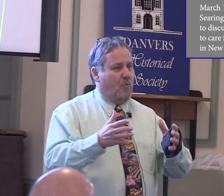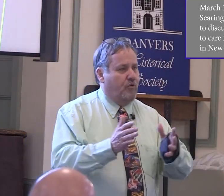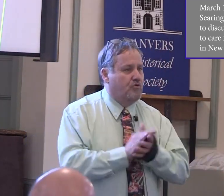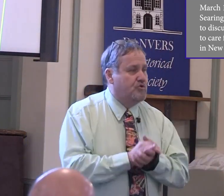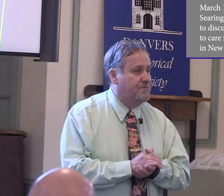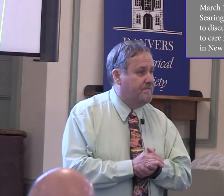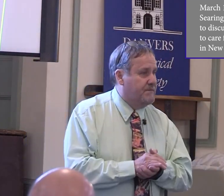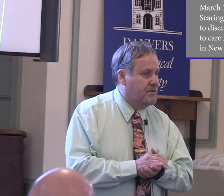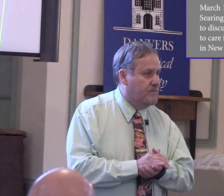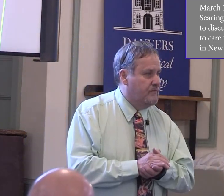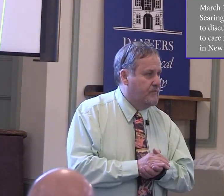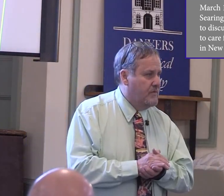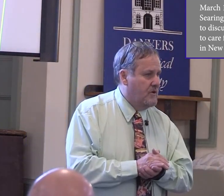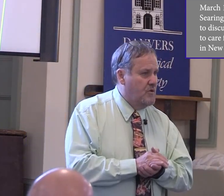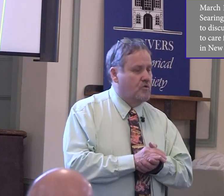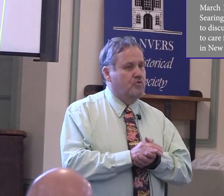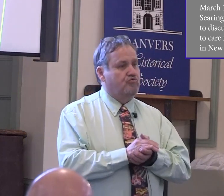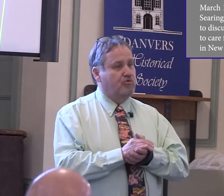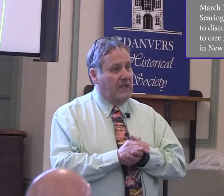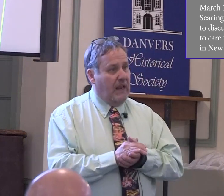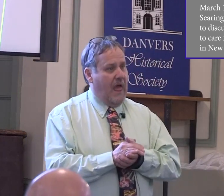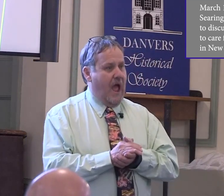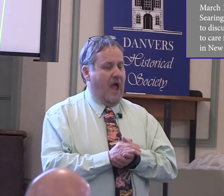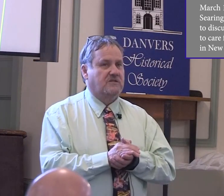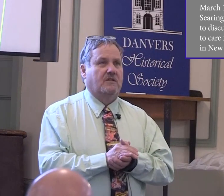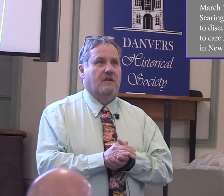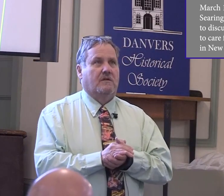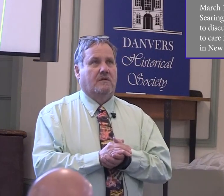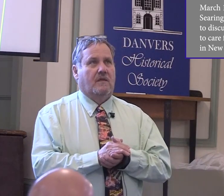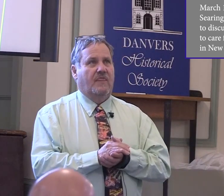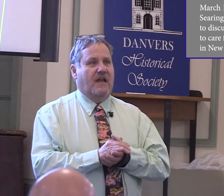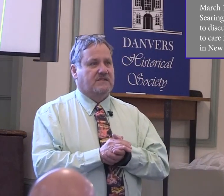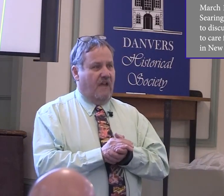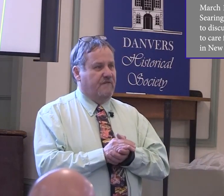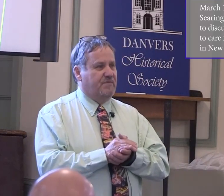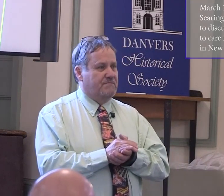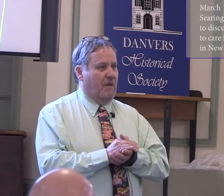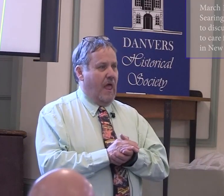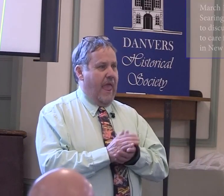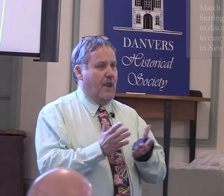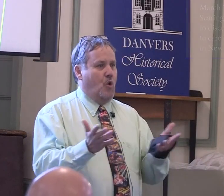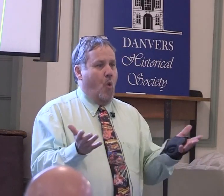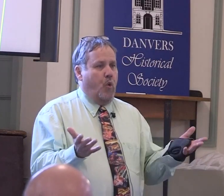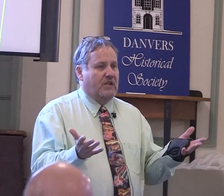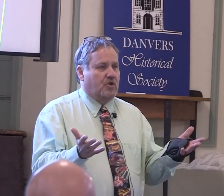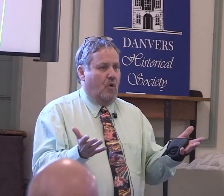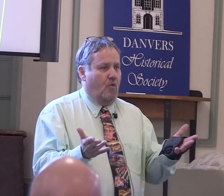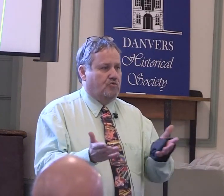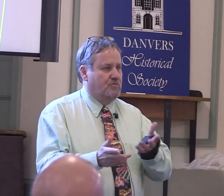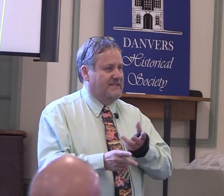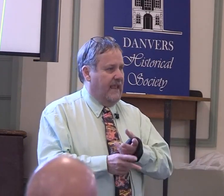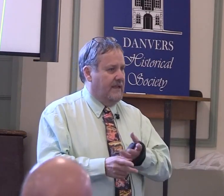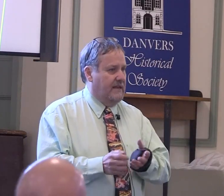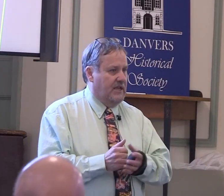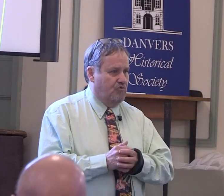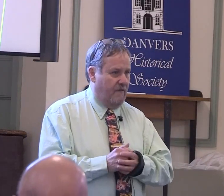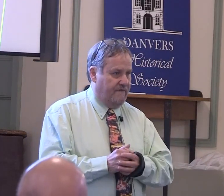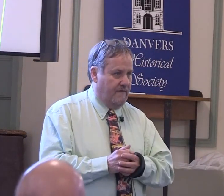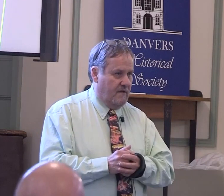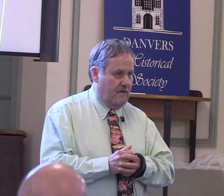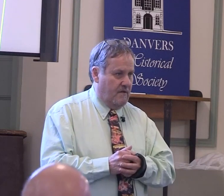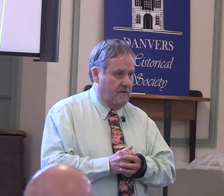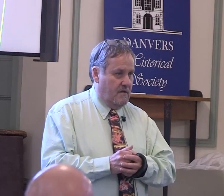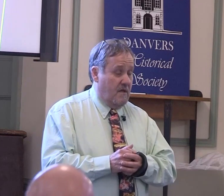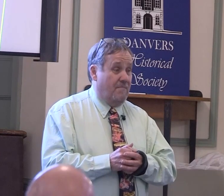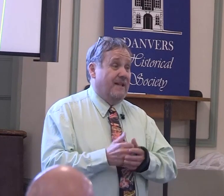he met with a group of people who realized that deaf people had nowhere to go to be taken care